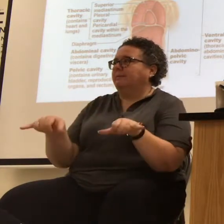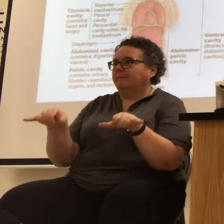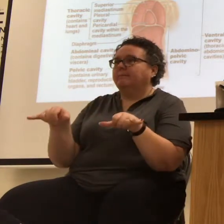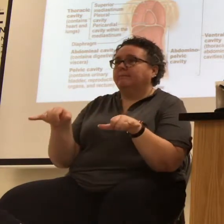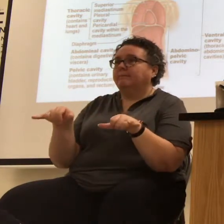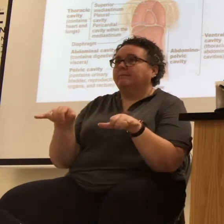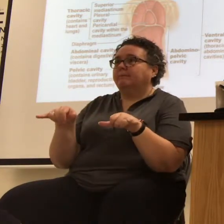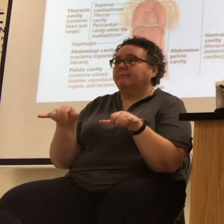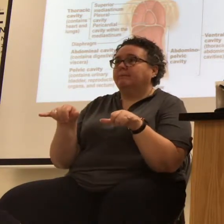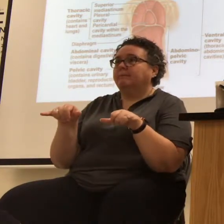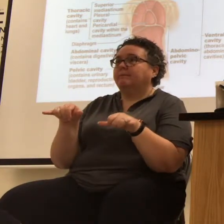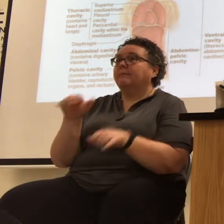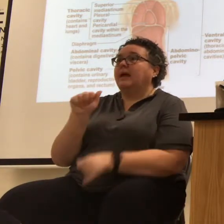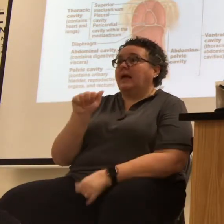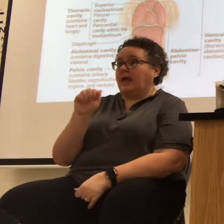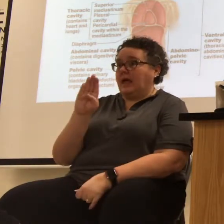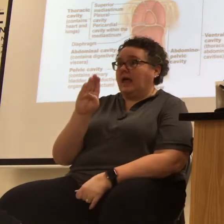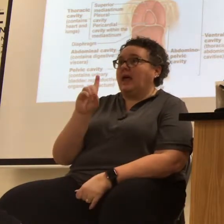urinary structures.